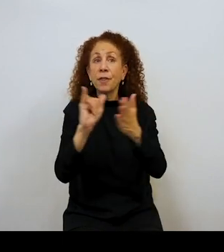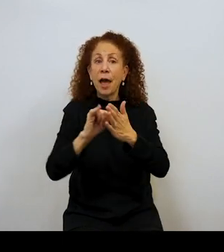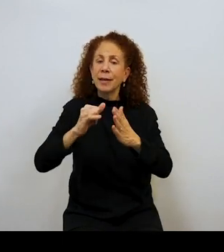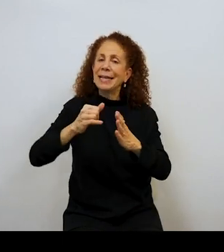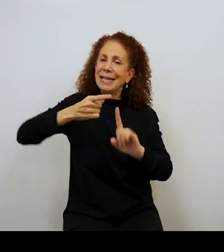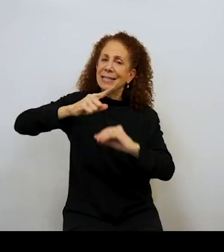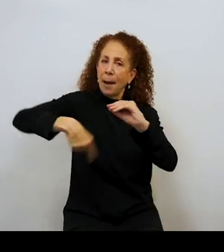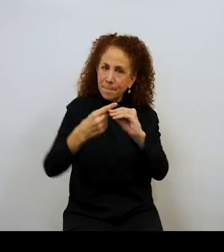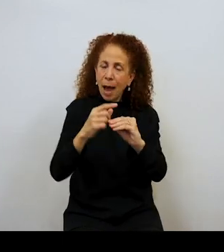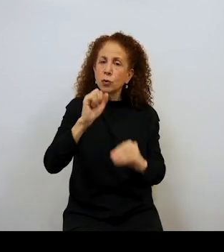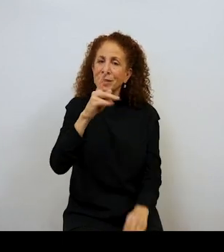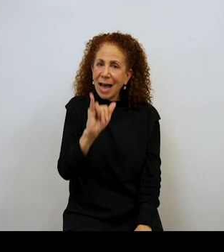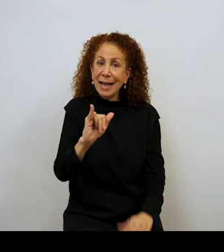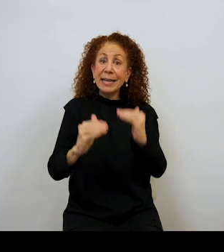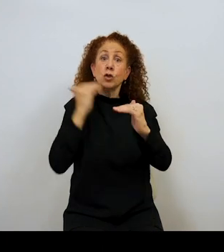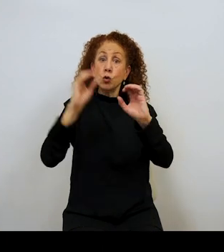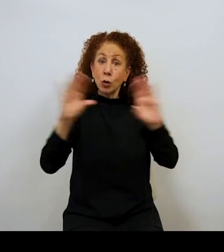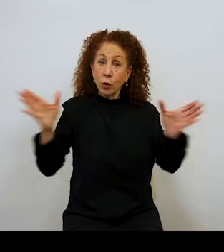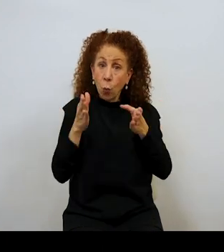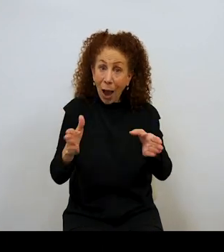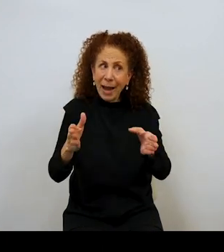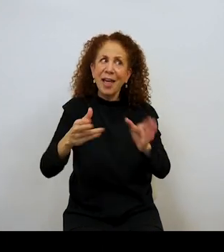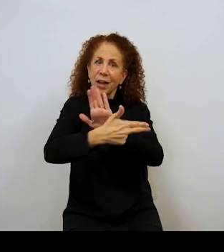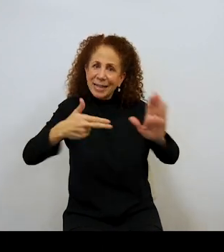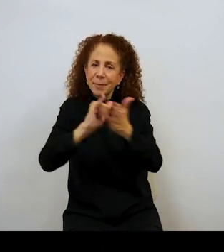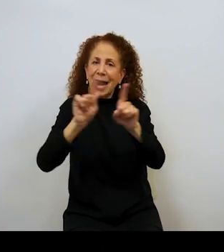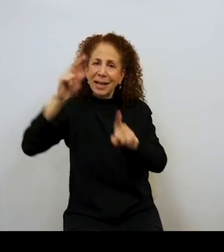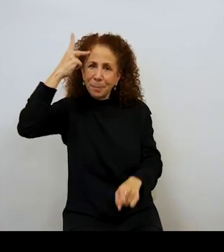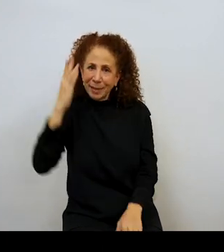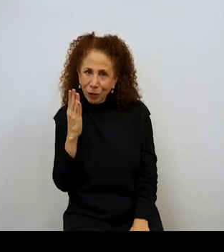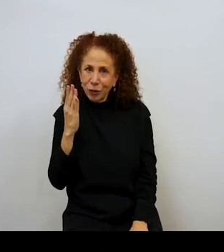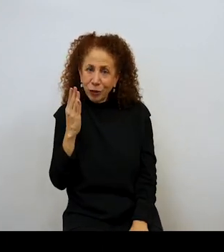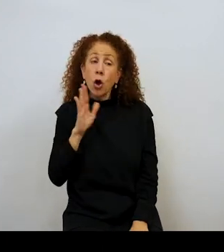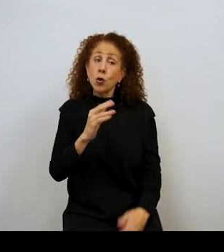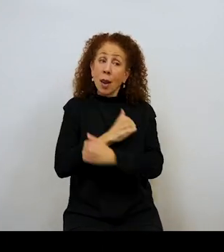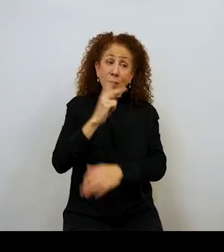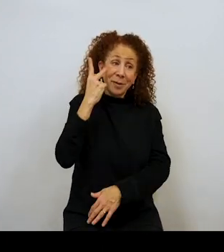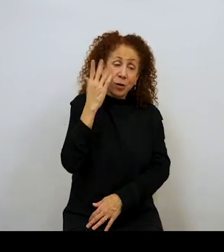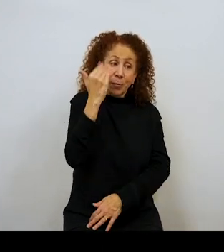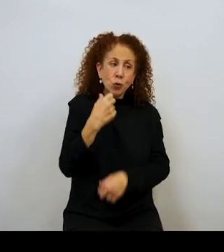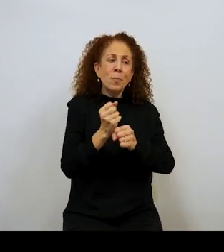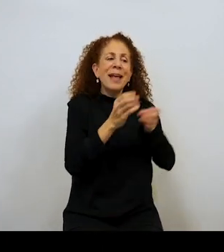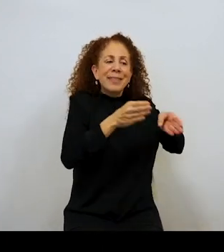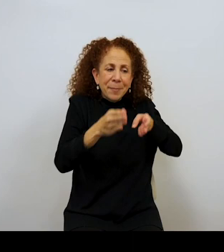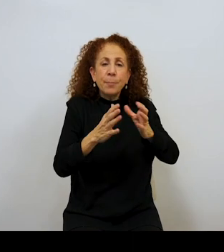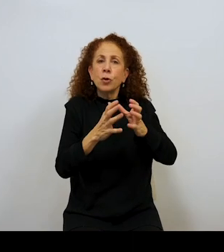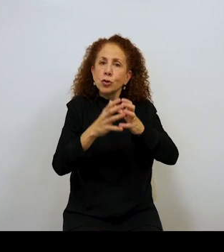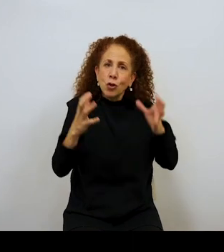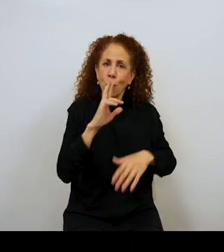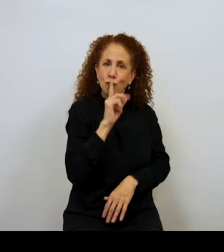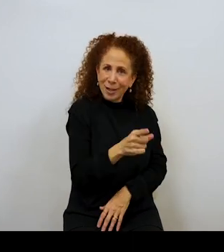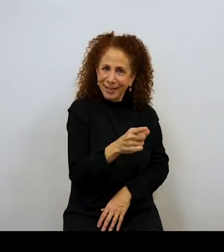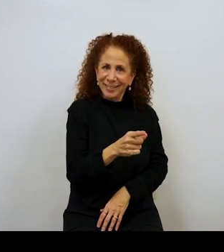society in too vivid a way, then it's too political. Yeah. Which I think is especially that your novels are political partly because you make the people so real. Mm. And the people are